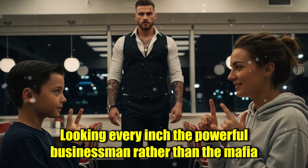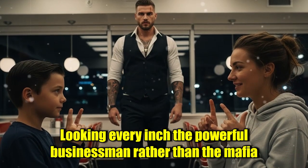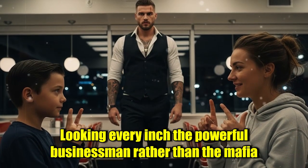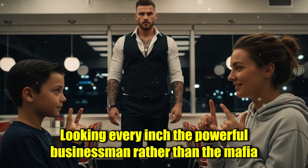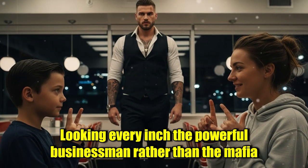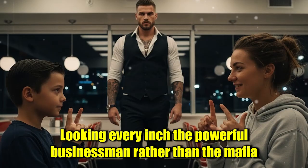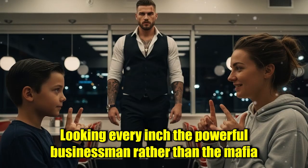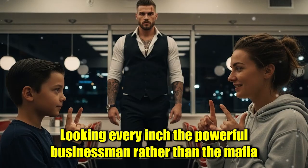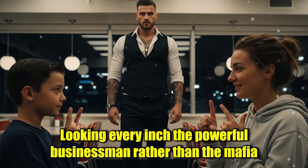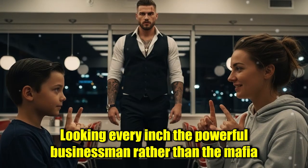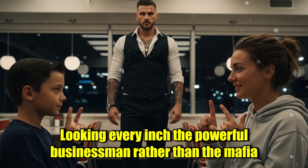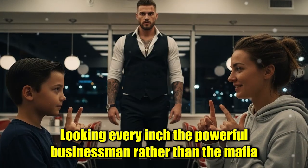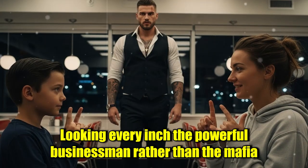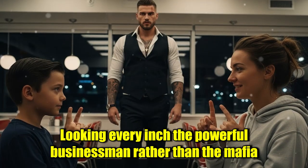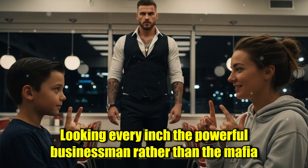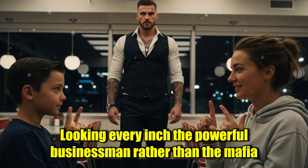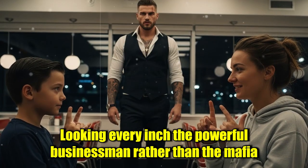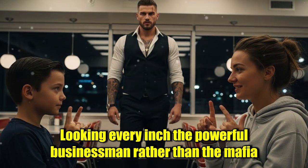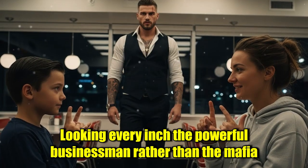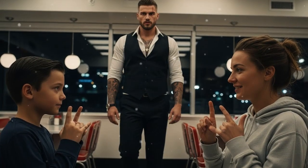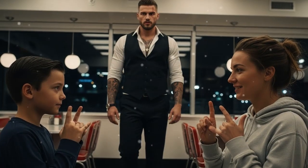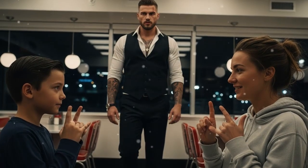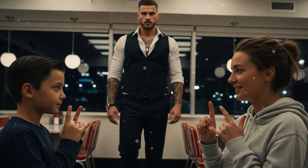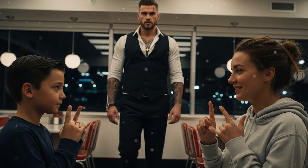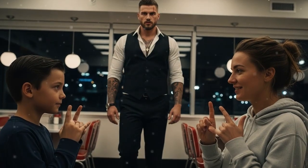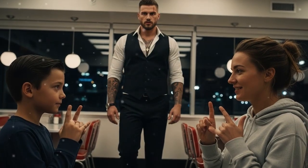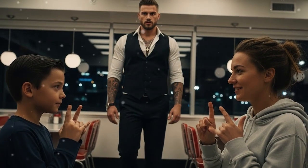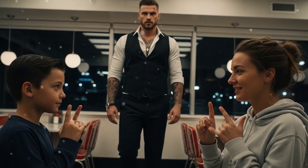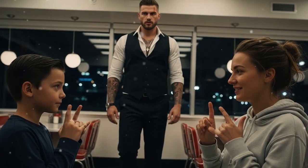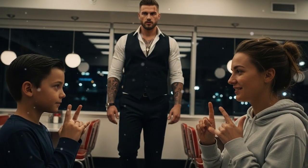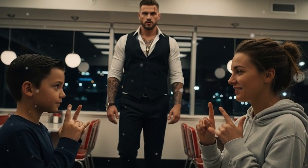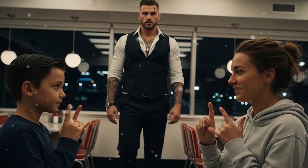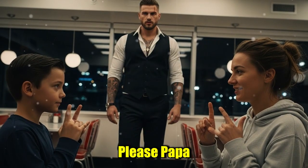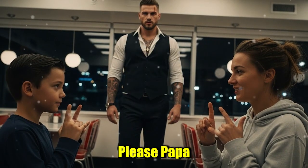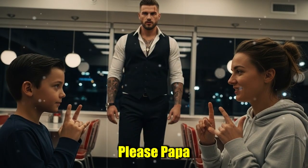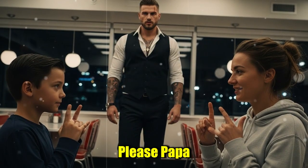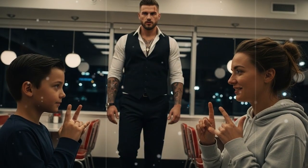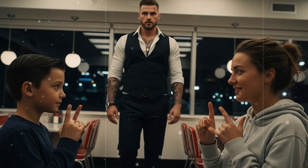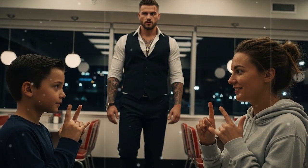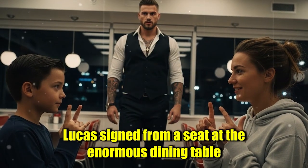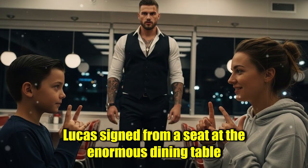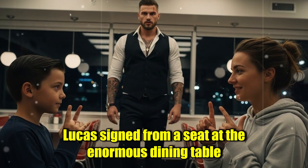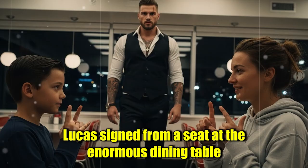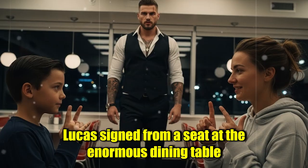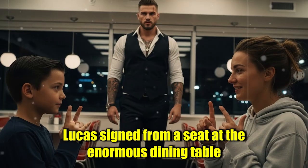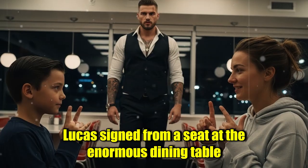every inch the powerful businessman rather than the Mafia boss she knew him to be. "Please, Papa," Luca signed from his seat